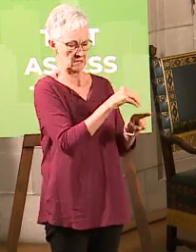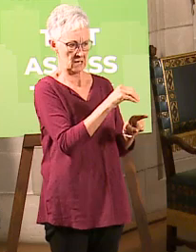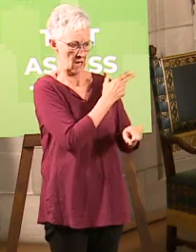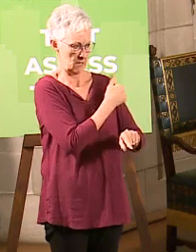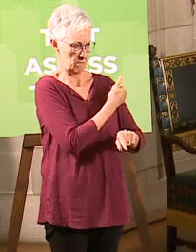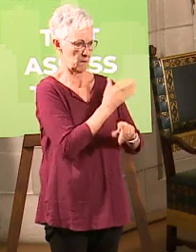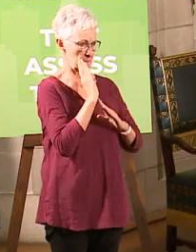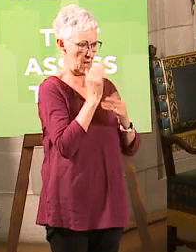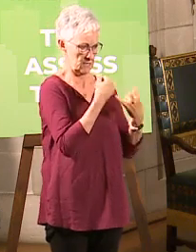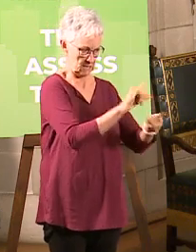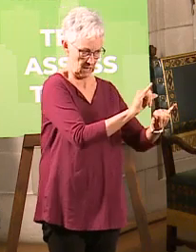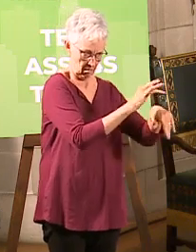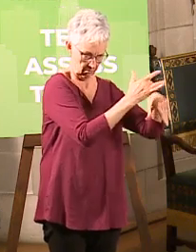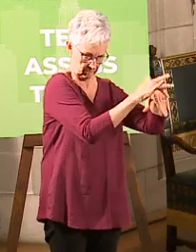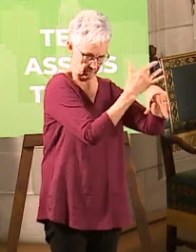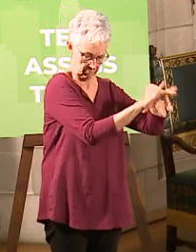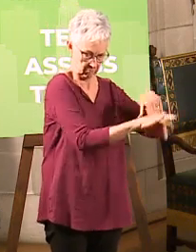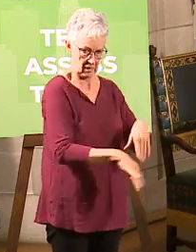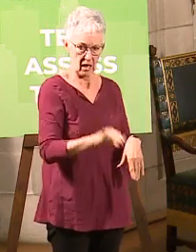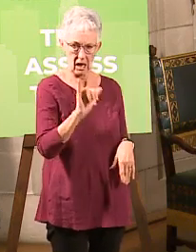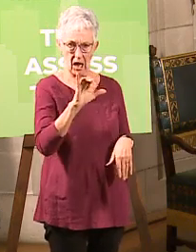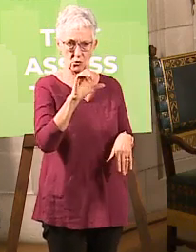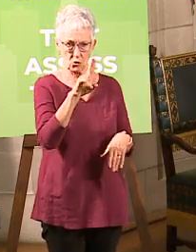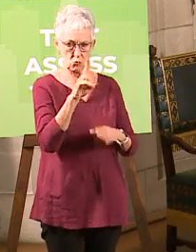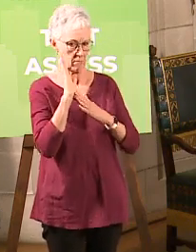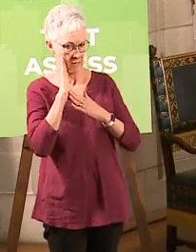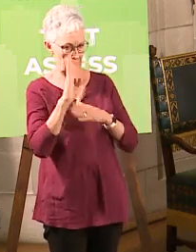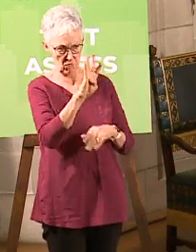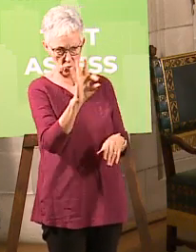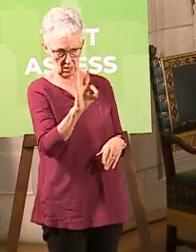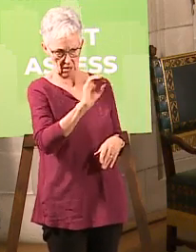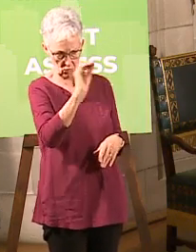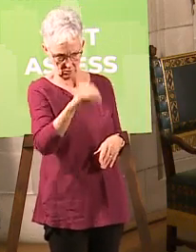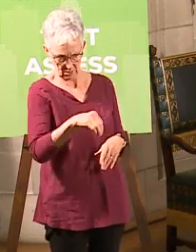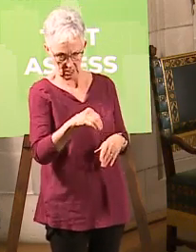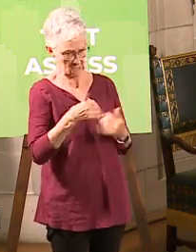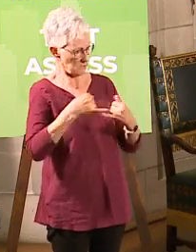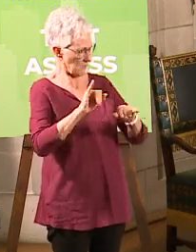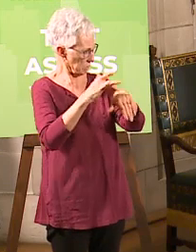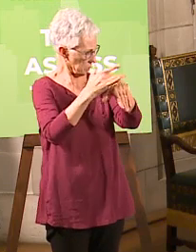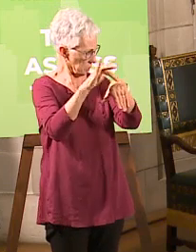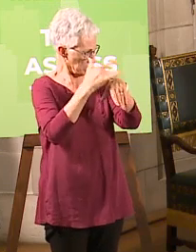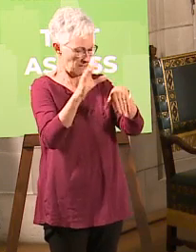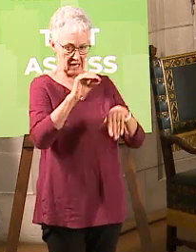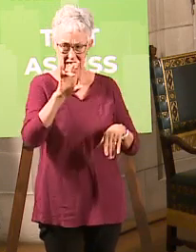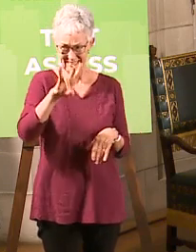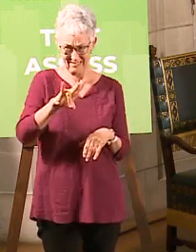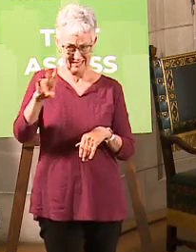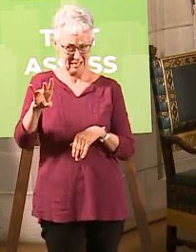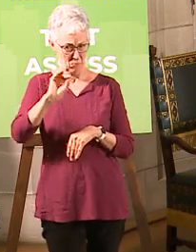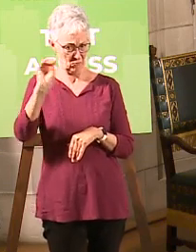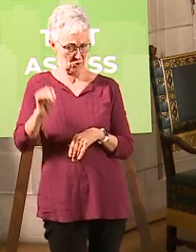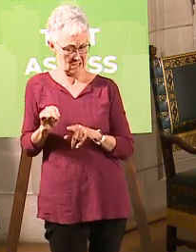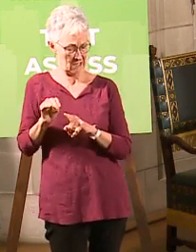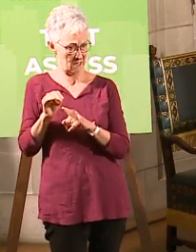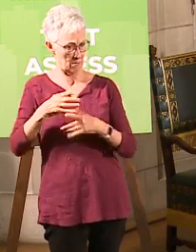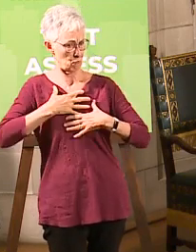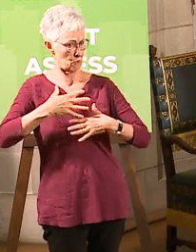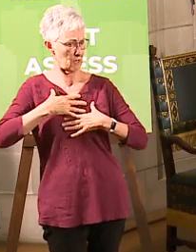Now, moving on to our other information that we wanted to share with you today. With regard to hospital